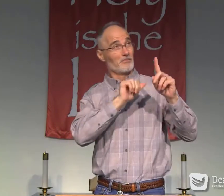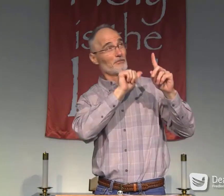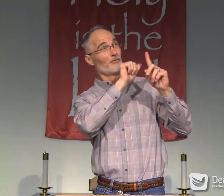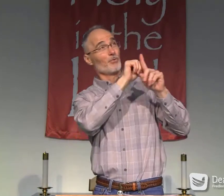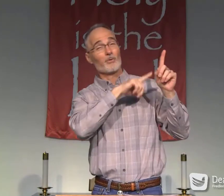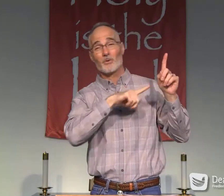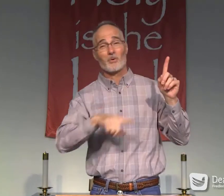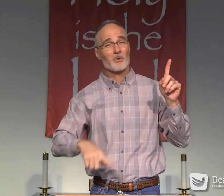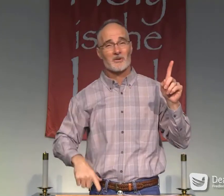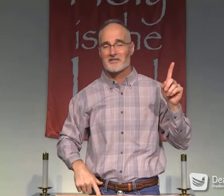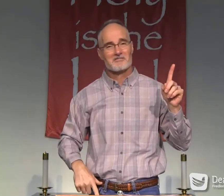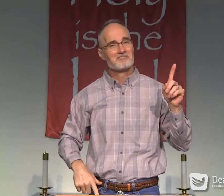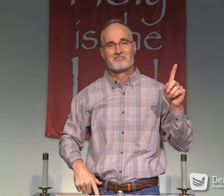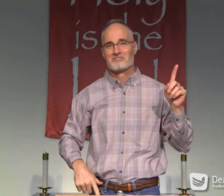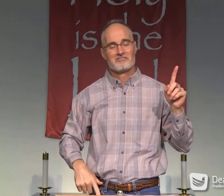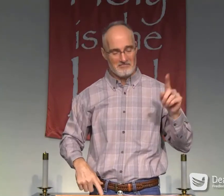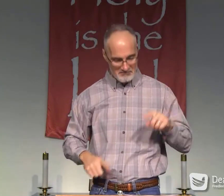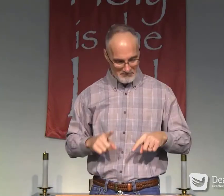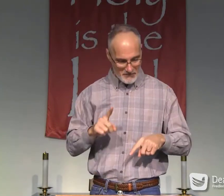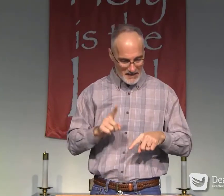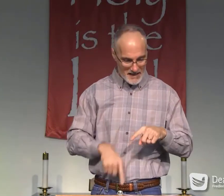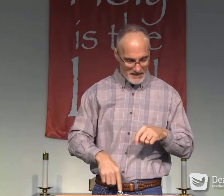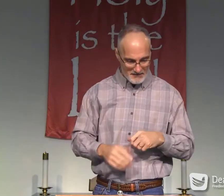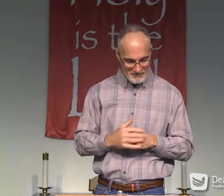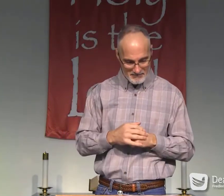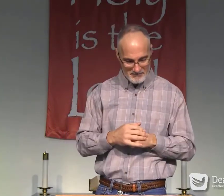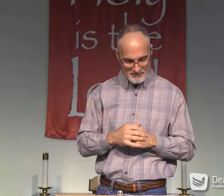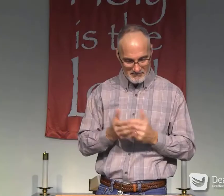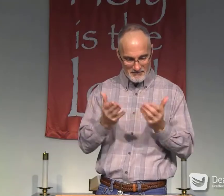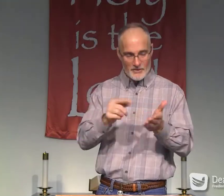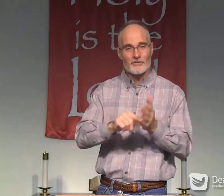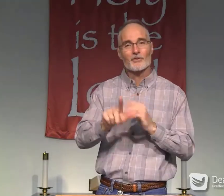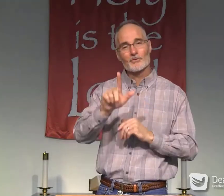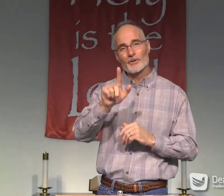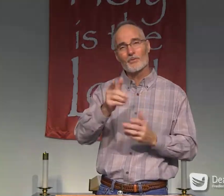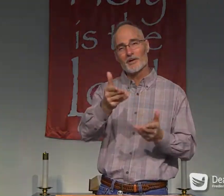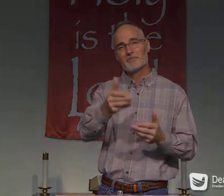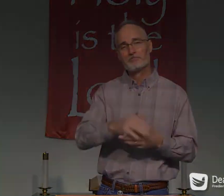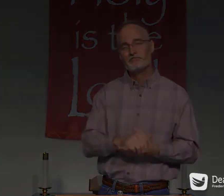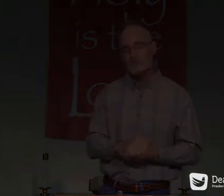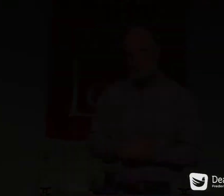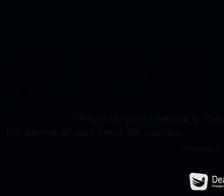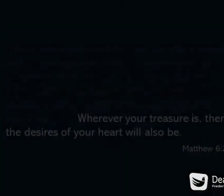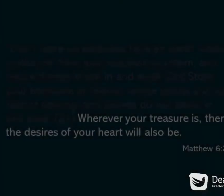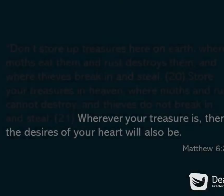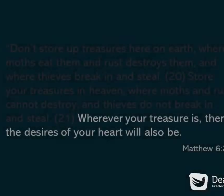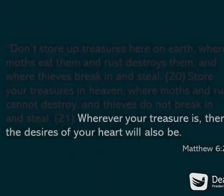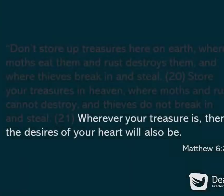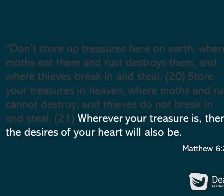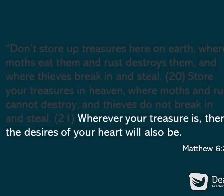life pretty well. But we can't fool the Lord. Let's look at verse 21.